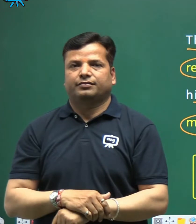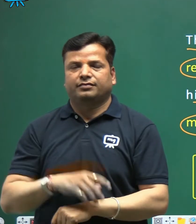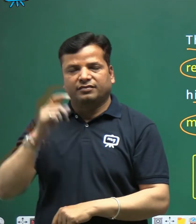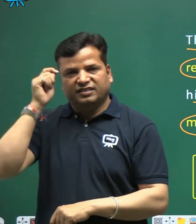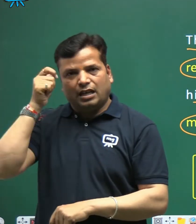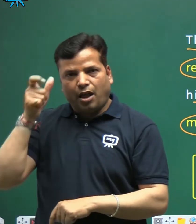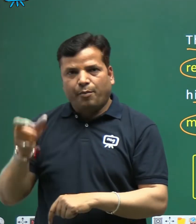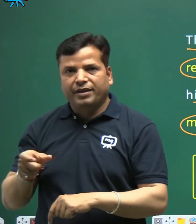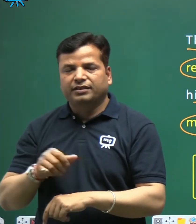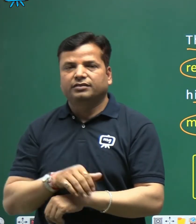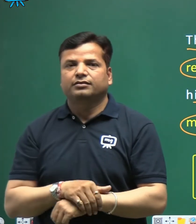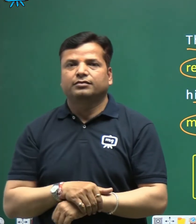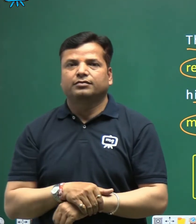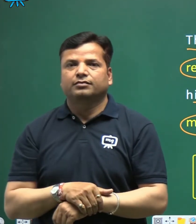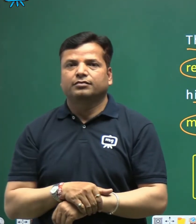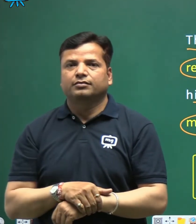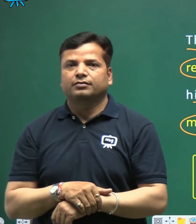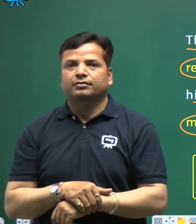messenger,